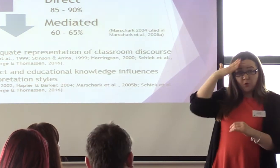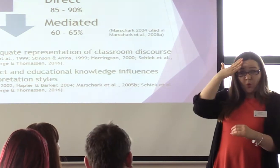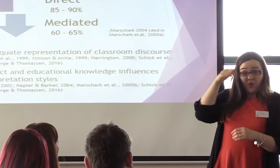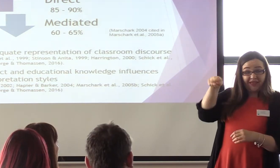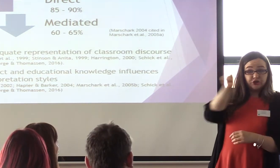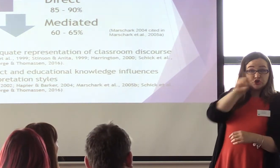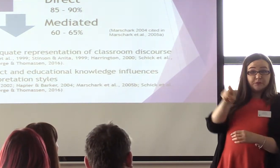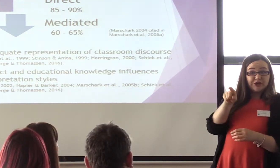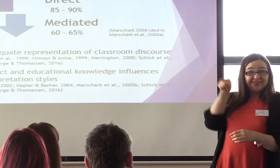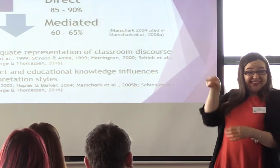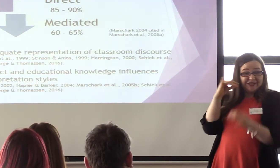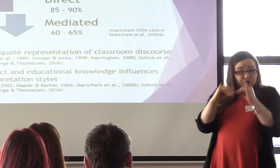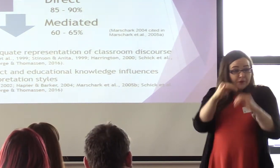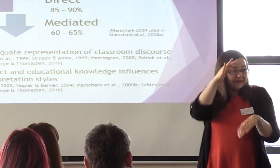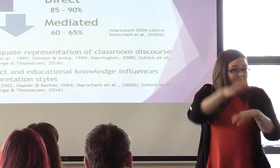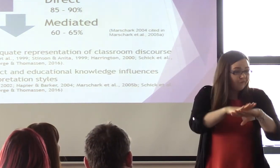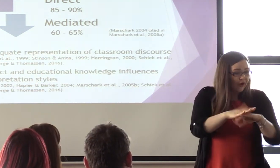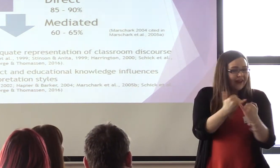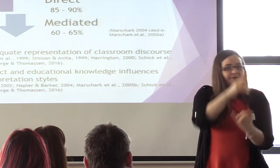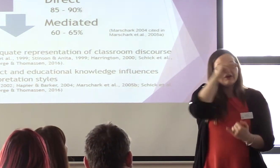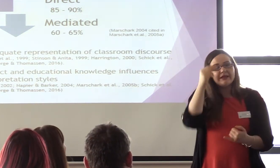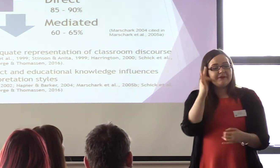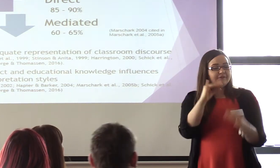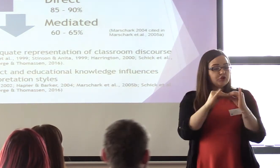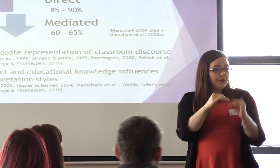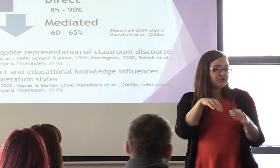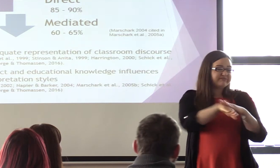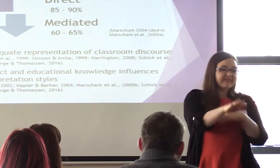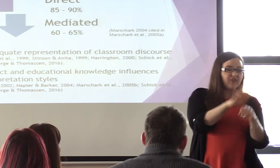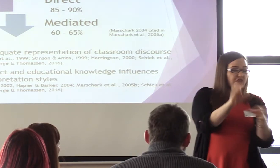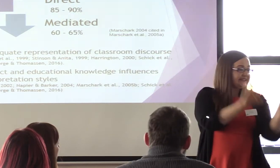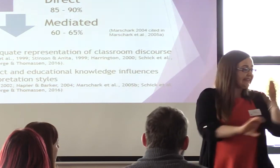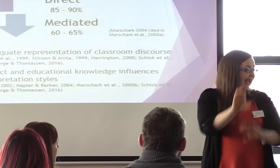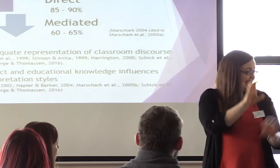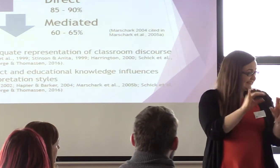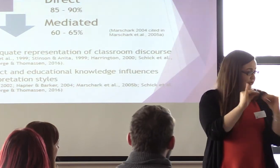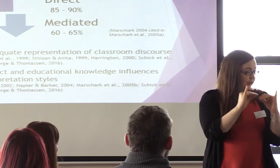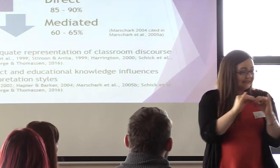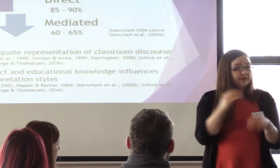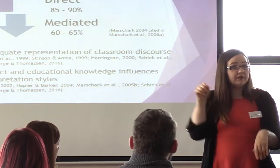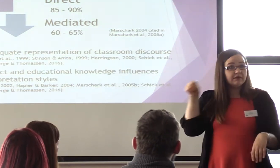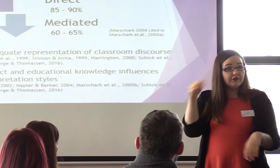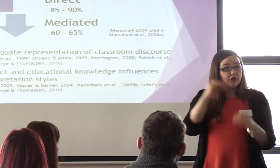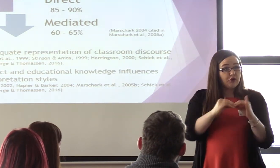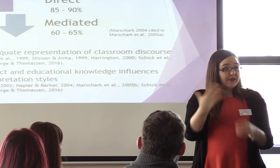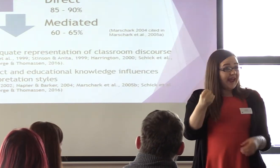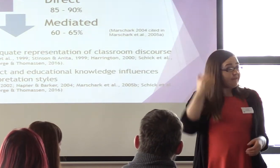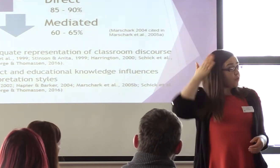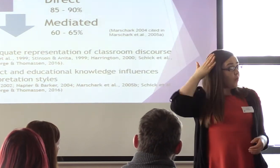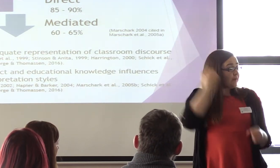In relation to the subject and educational knowledge, like let's say, for example, if an interpreter was interpreting for a science lecture,